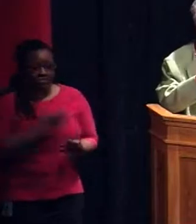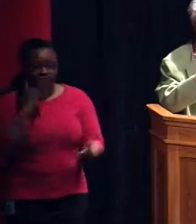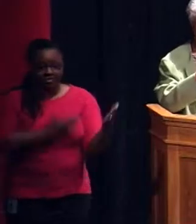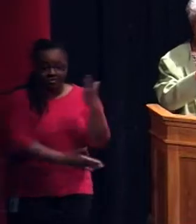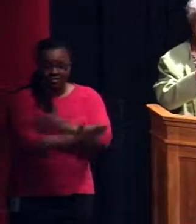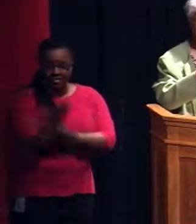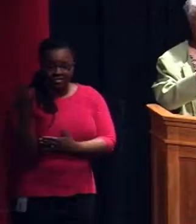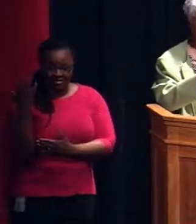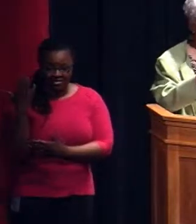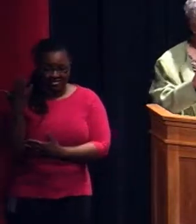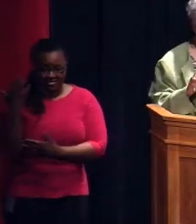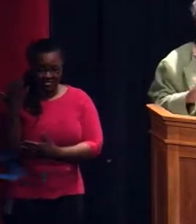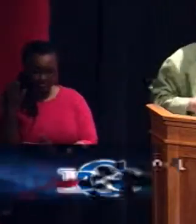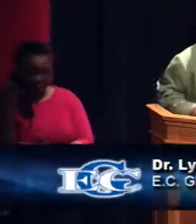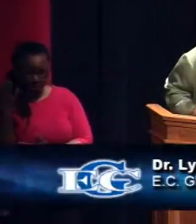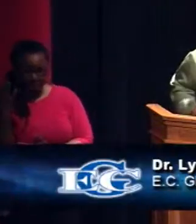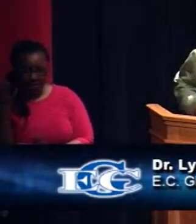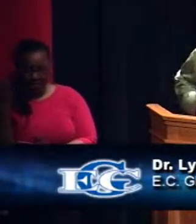Good morning.